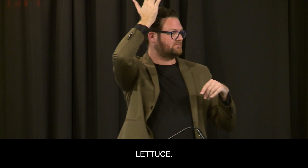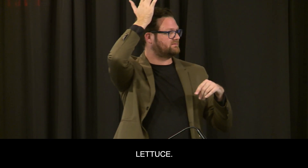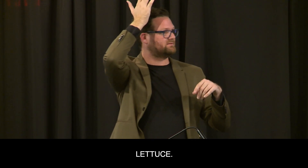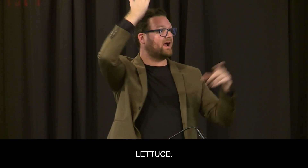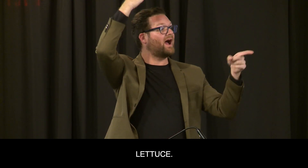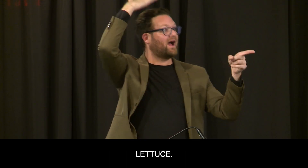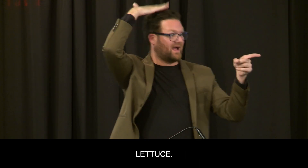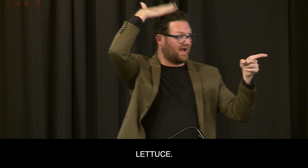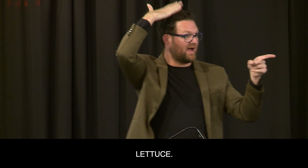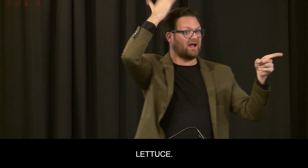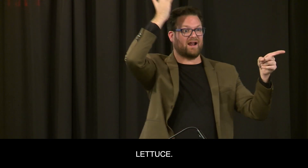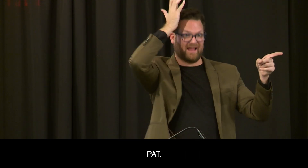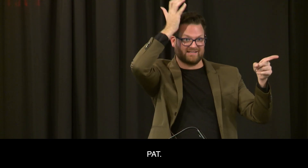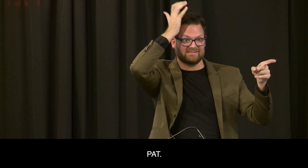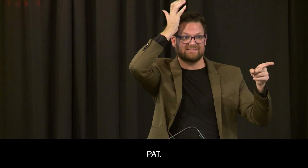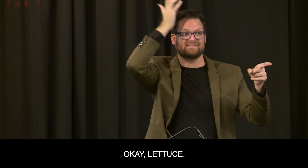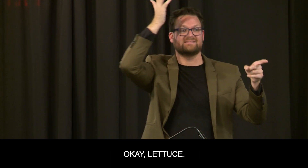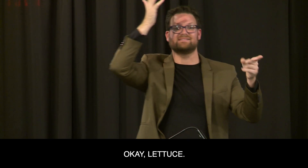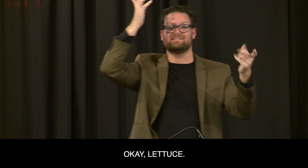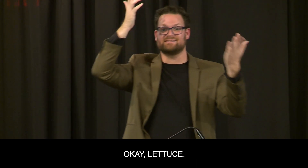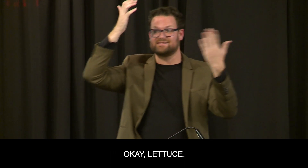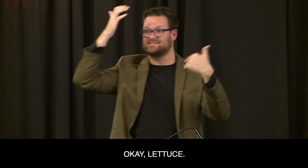Lettuce, hat, okay, lettuce.